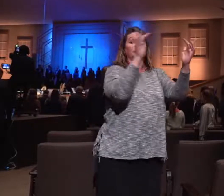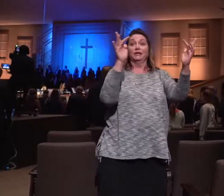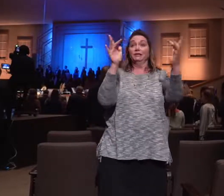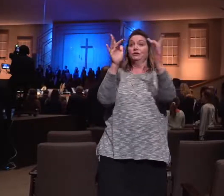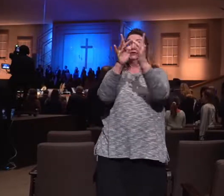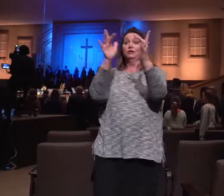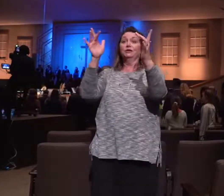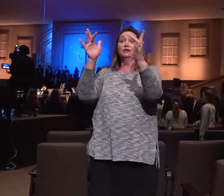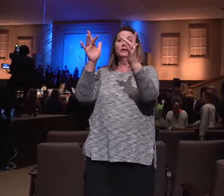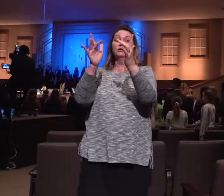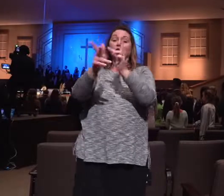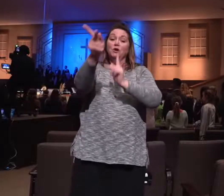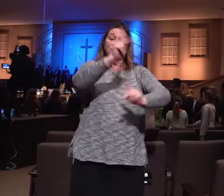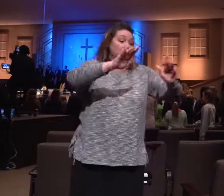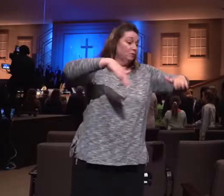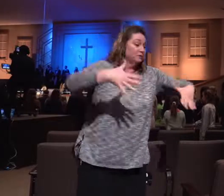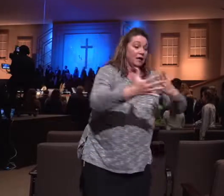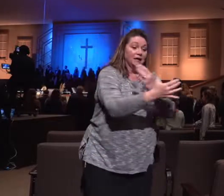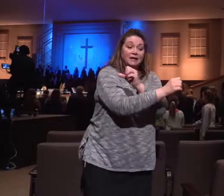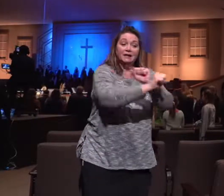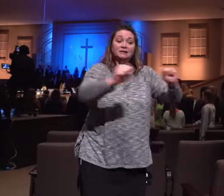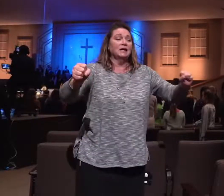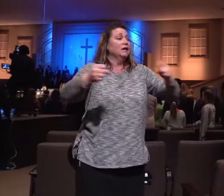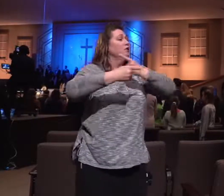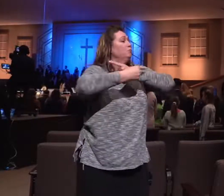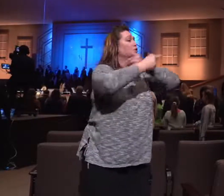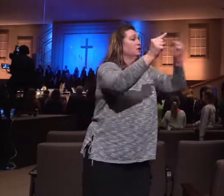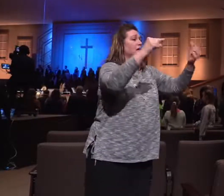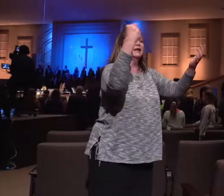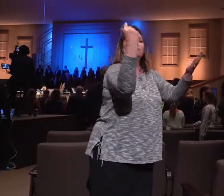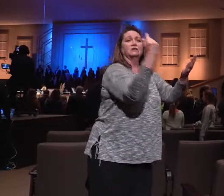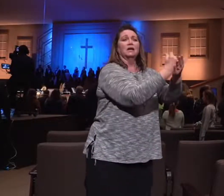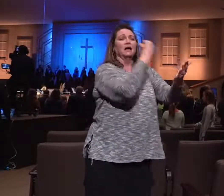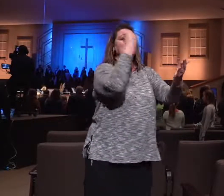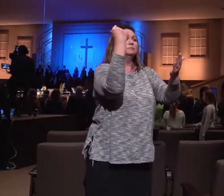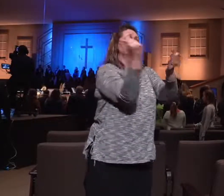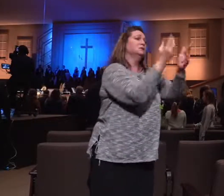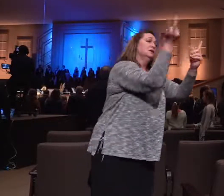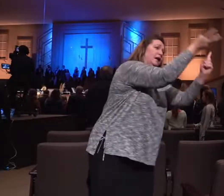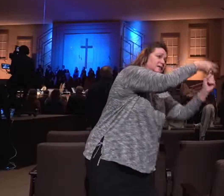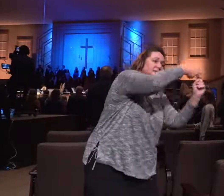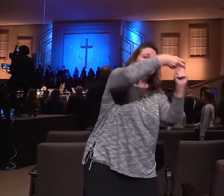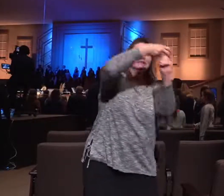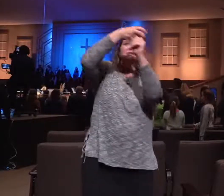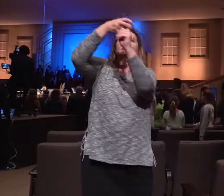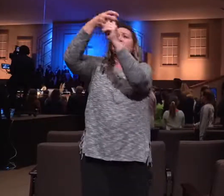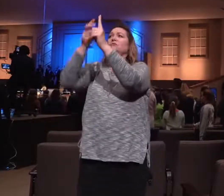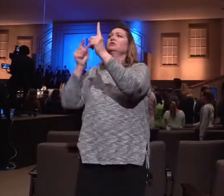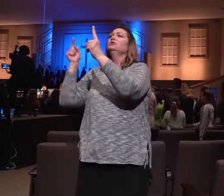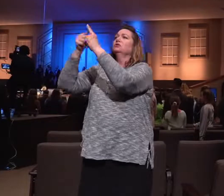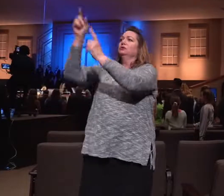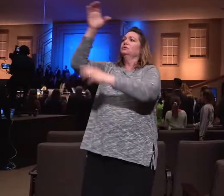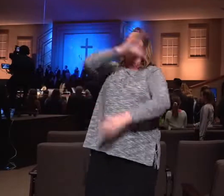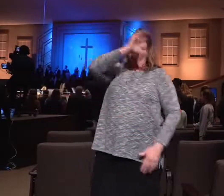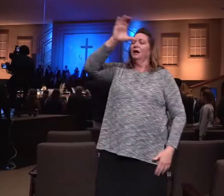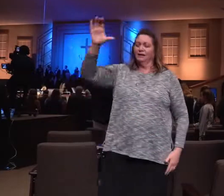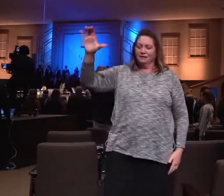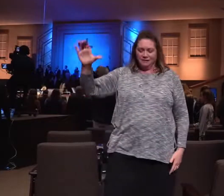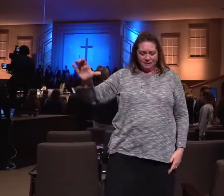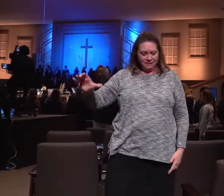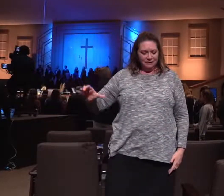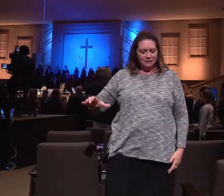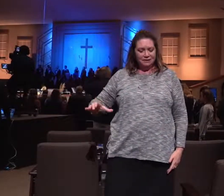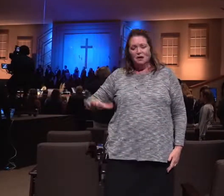lost, to deliver captives and to preach good news in